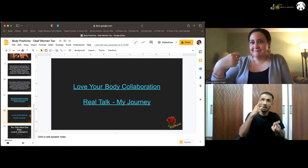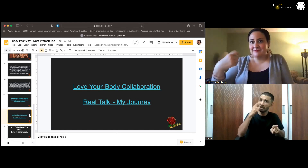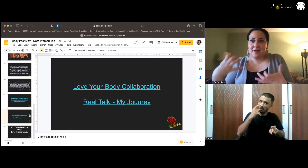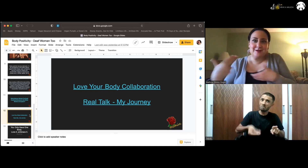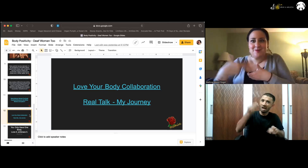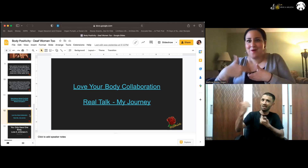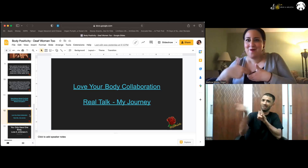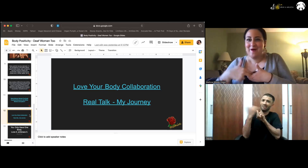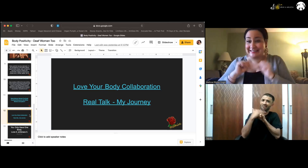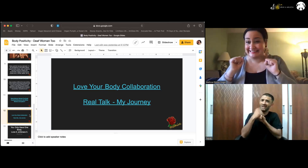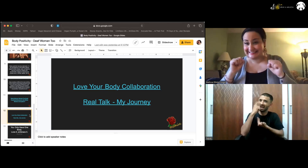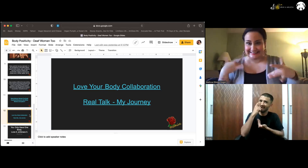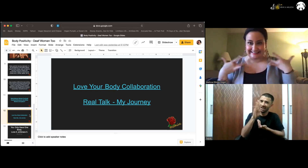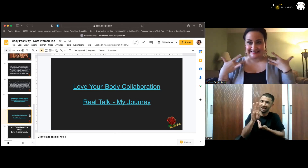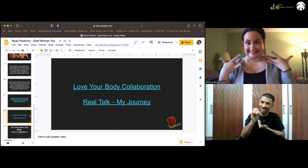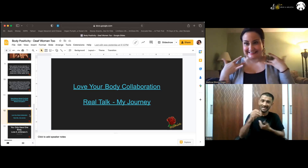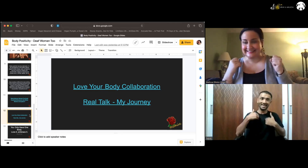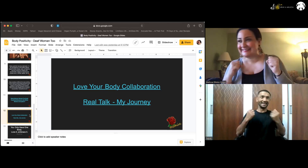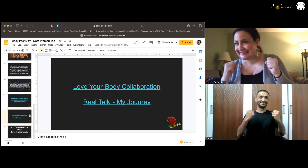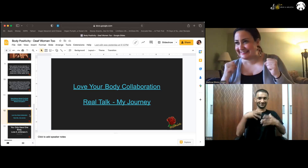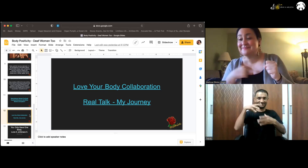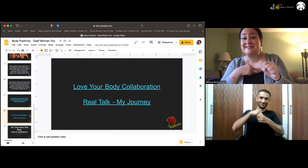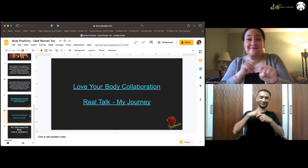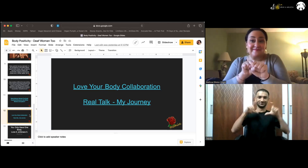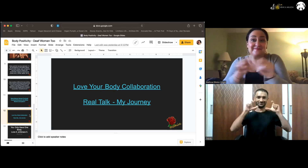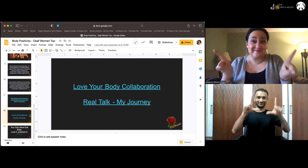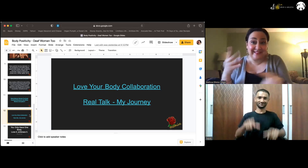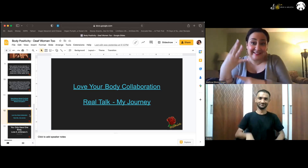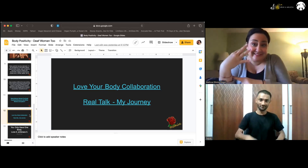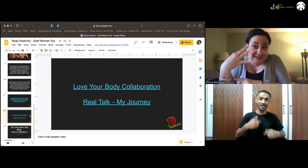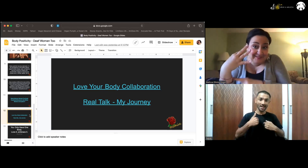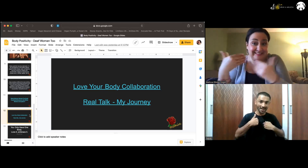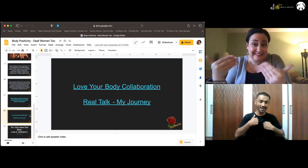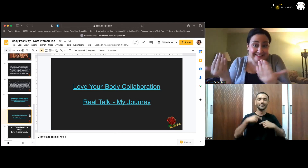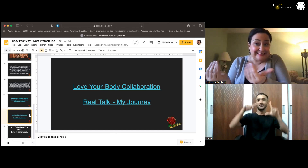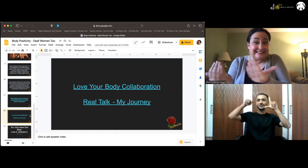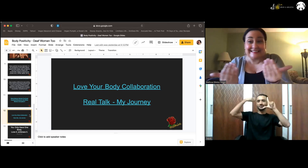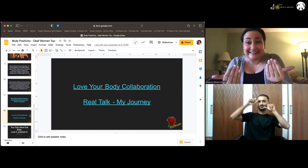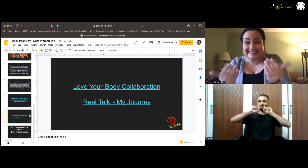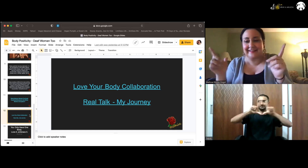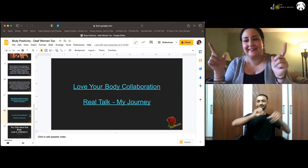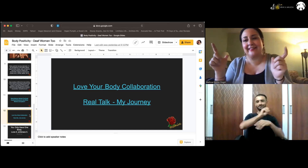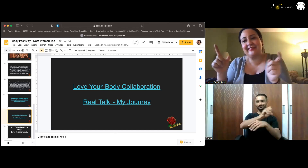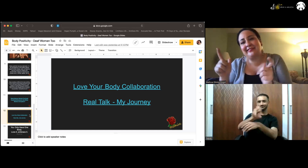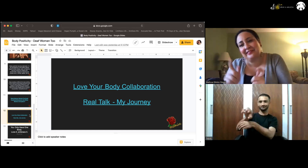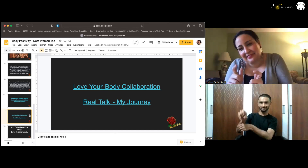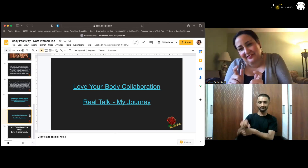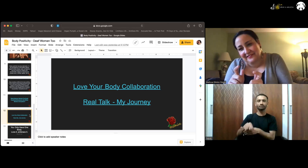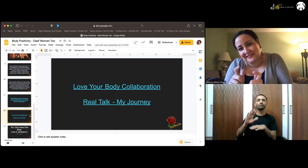and people above 40 or how so many, whatsoever was their age. So I started collecting their